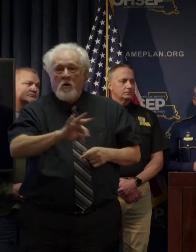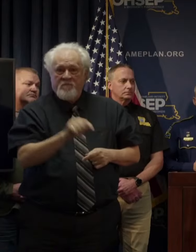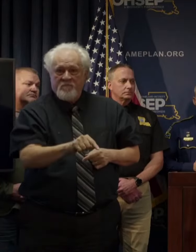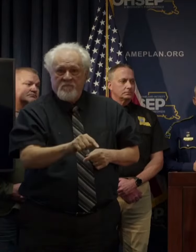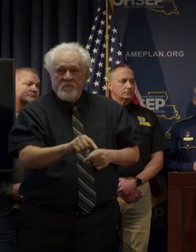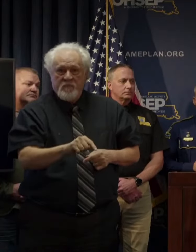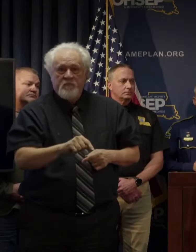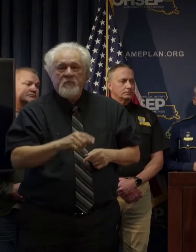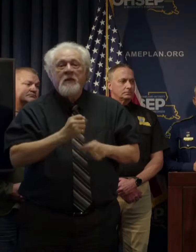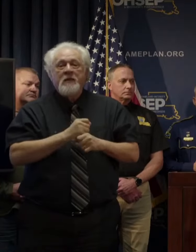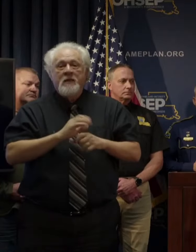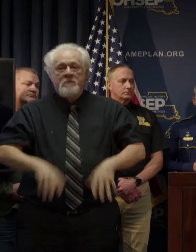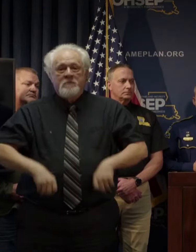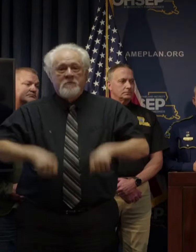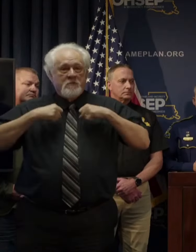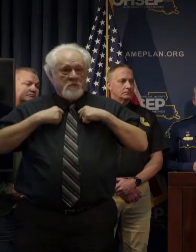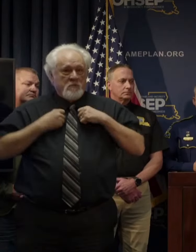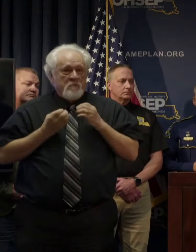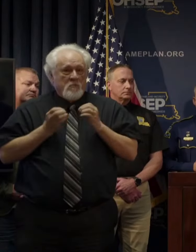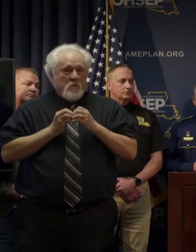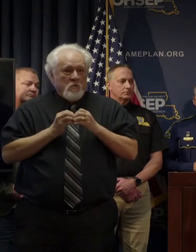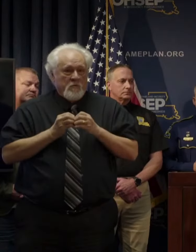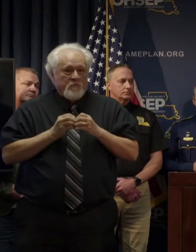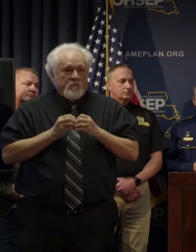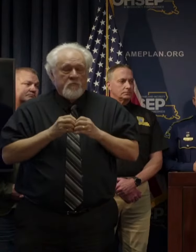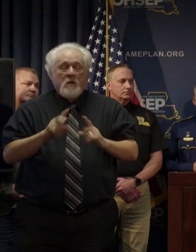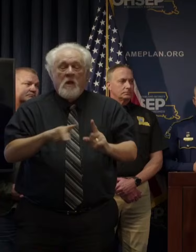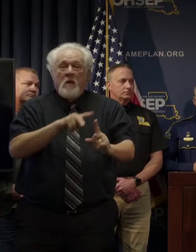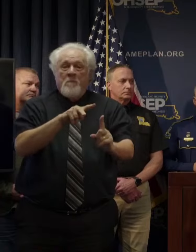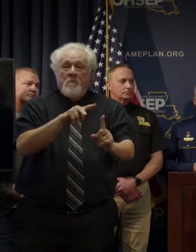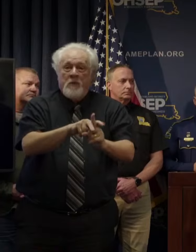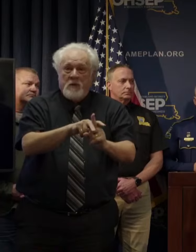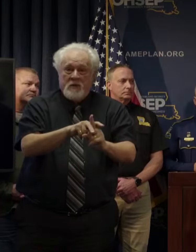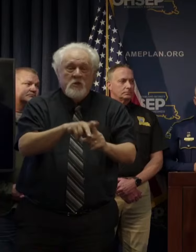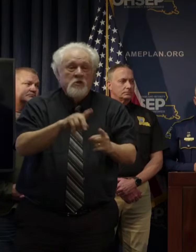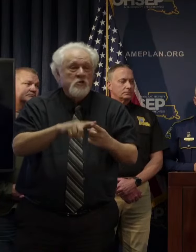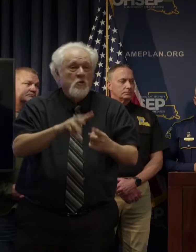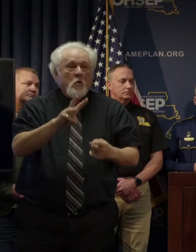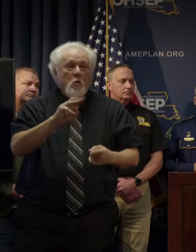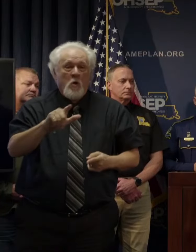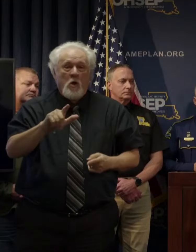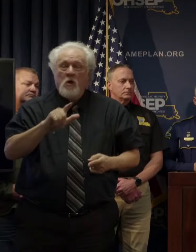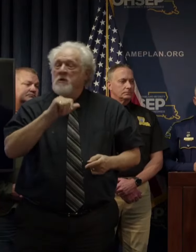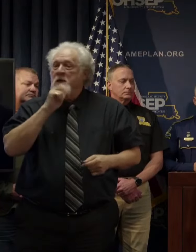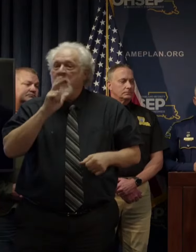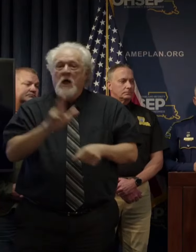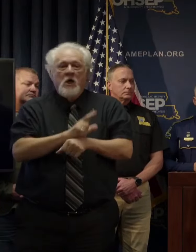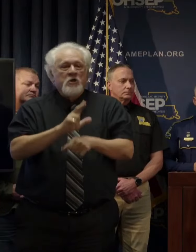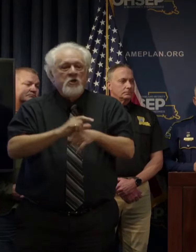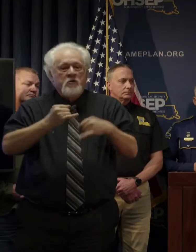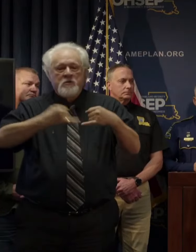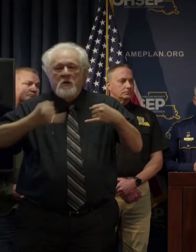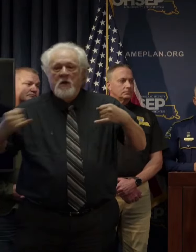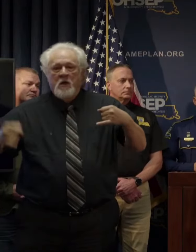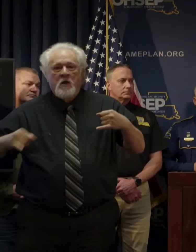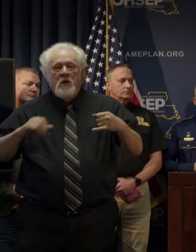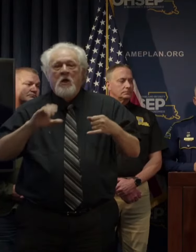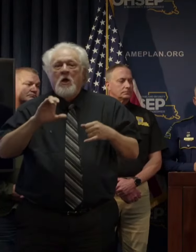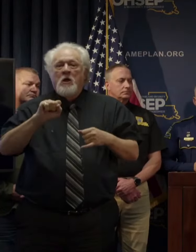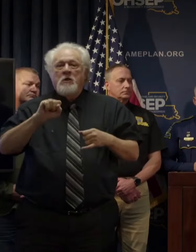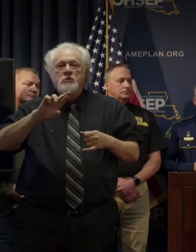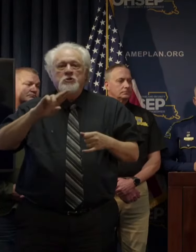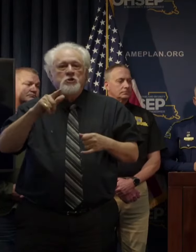Get an extra blanket. Plug the space heater directly into the wall. Do not plug it into a surge